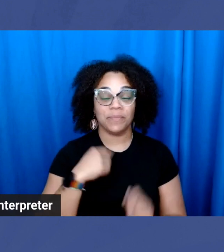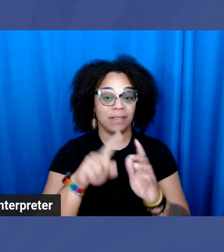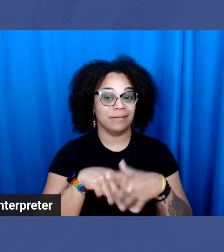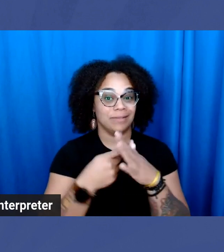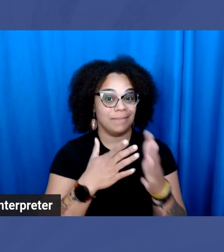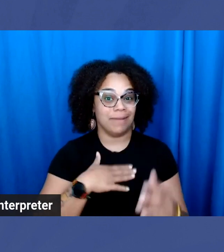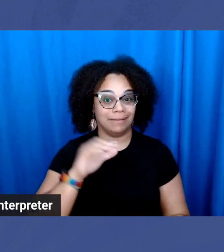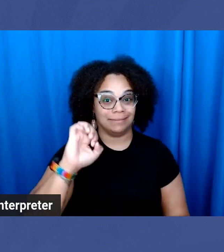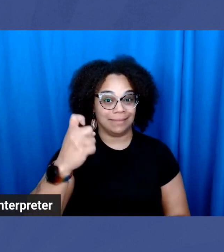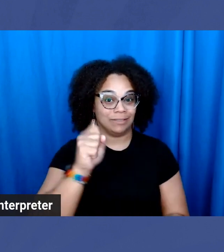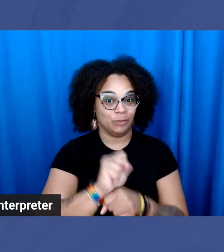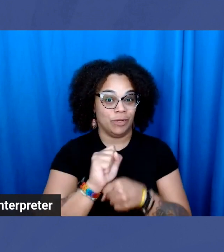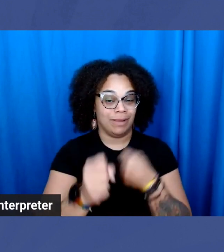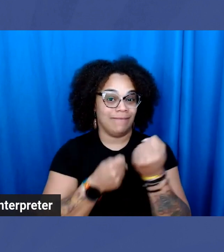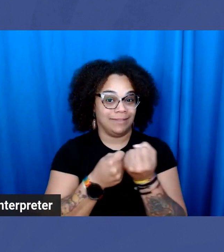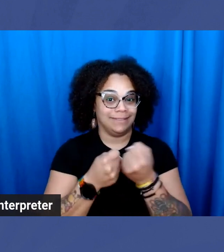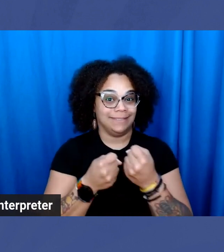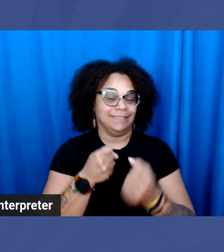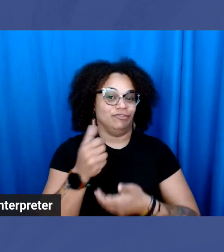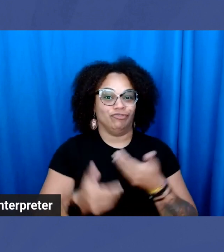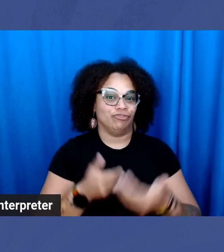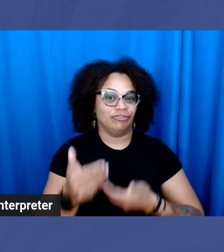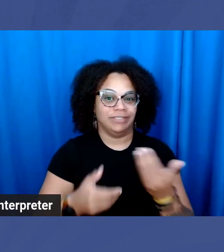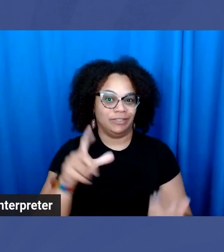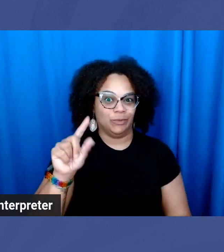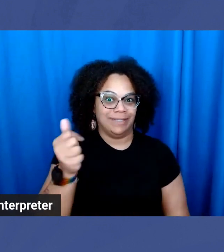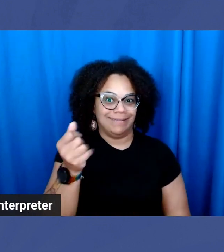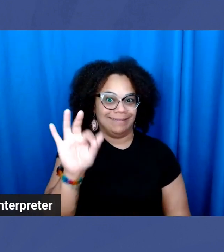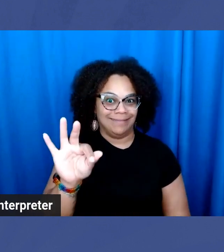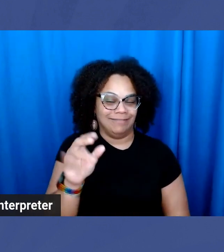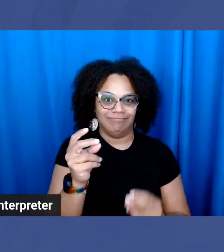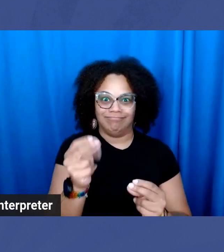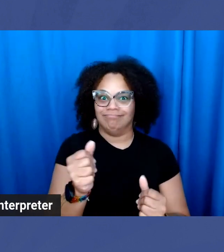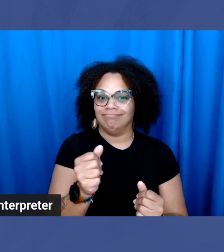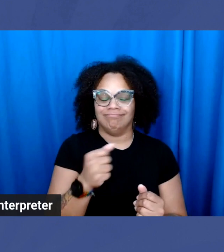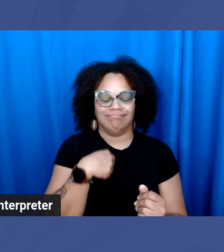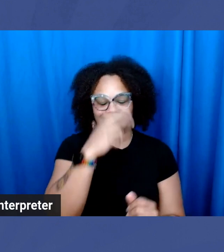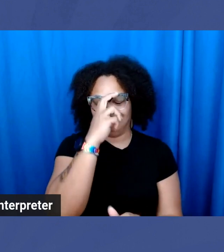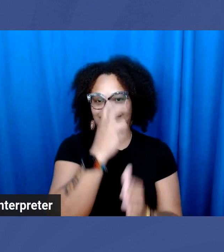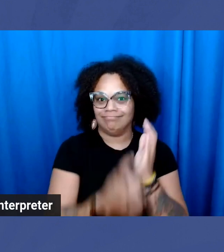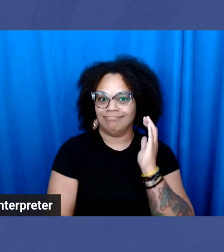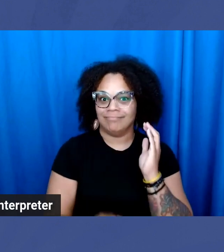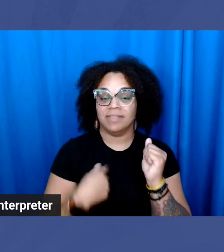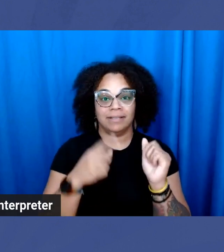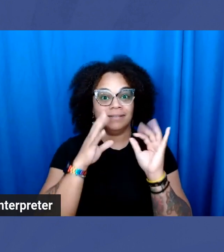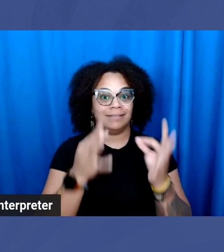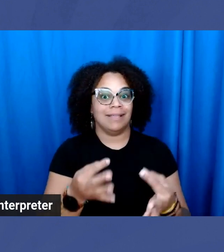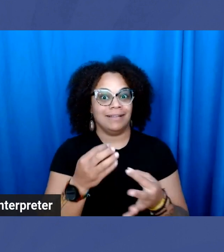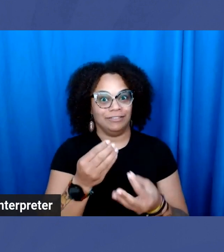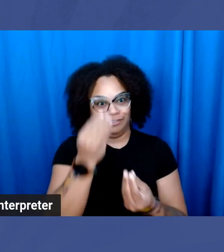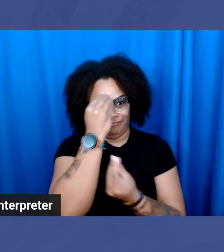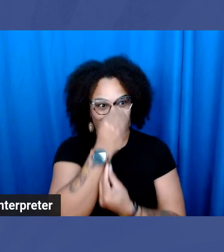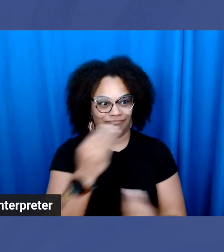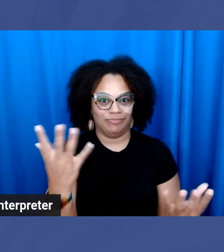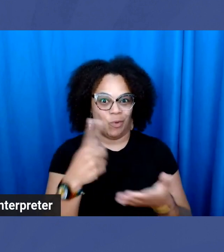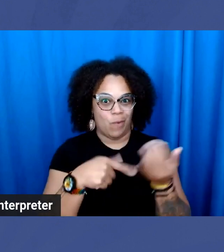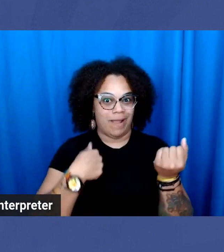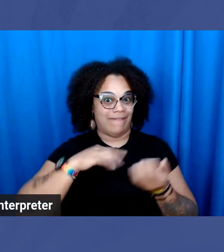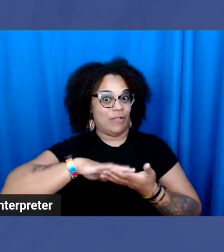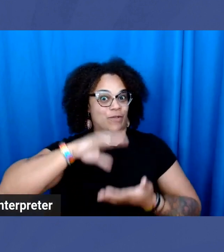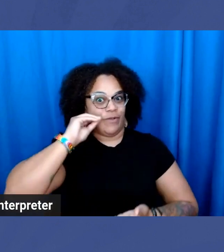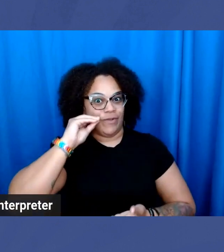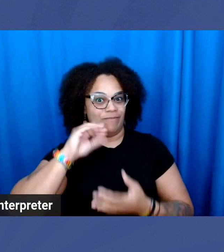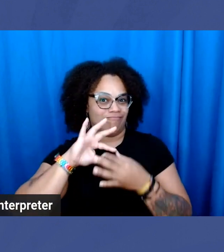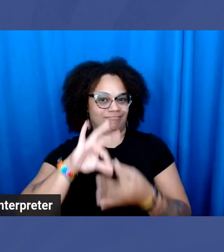work advocacy journey in 2019 and quickly found a passion for it. I've decided to share what I have learned in sex work, and in my